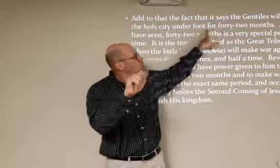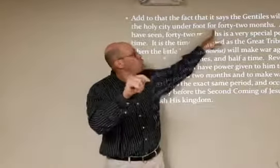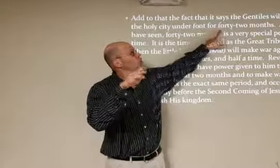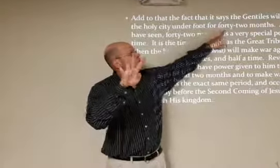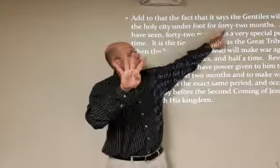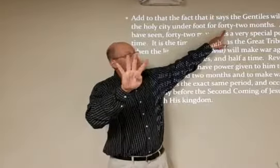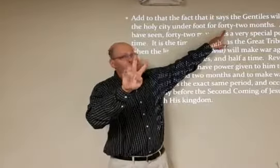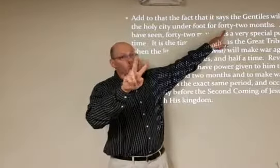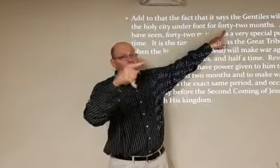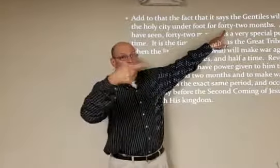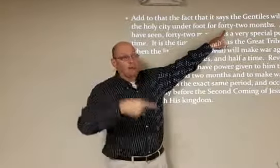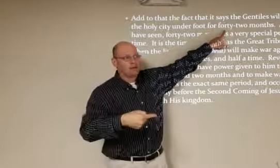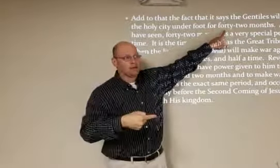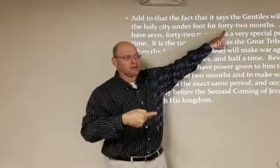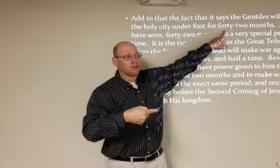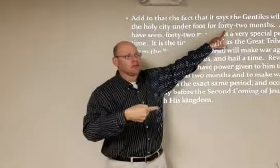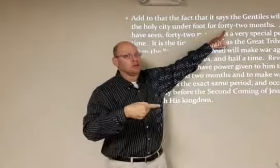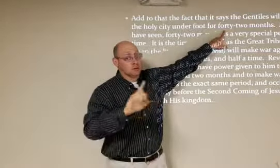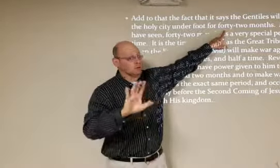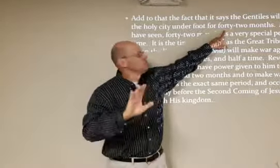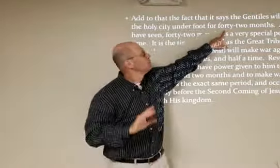underfoot for 42 months.